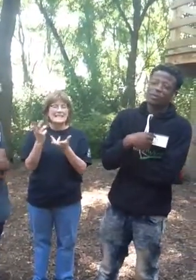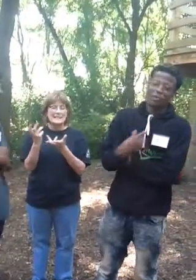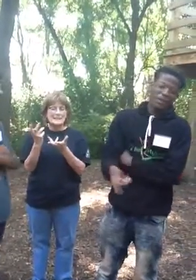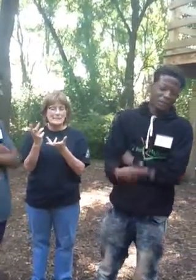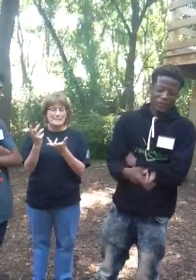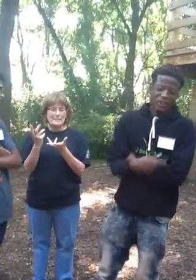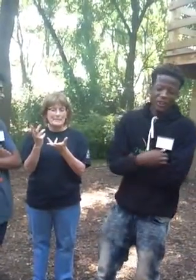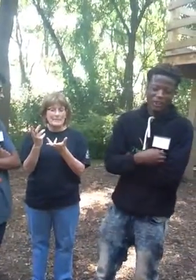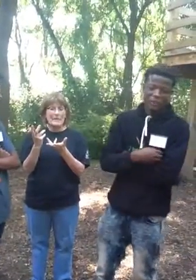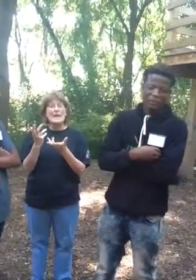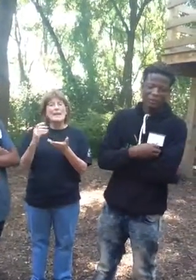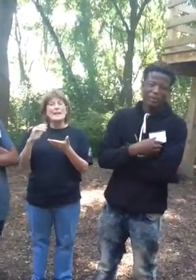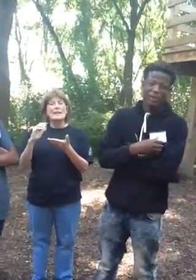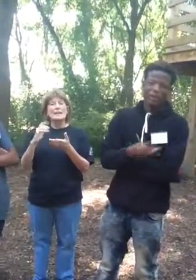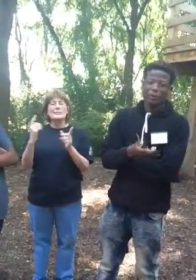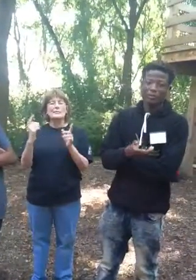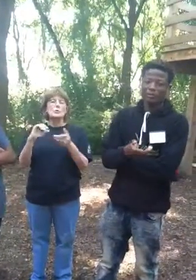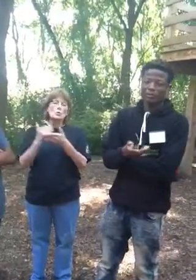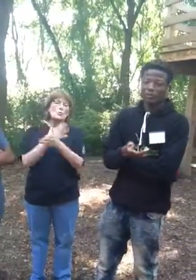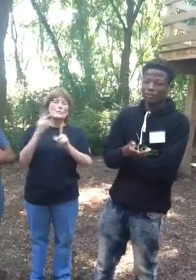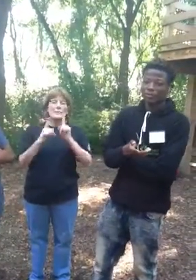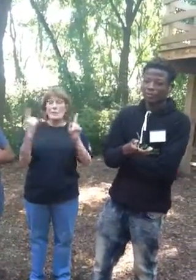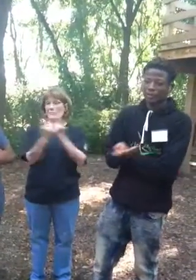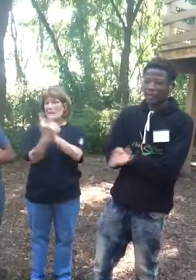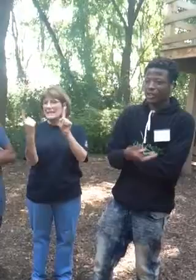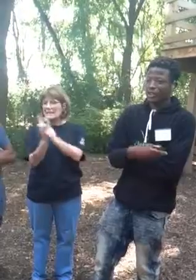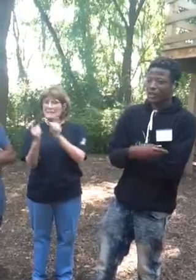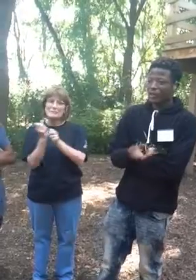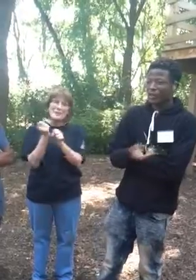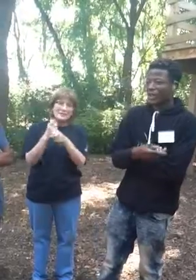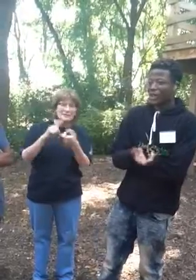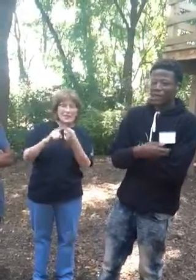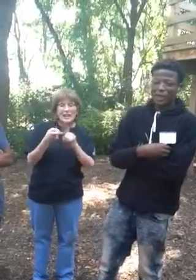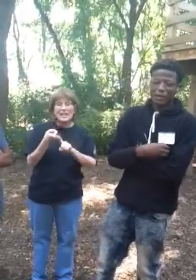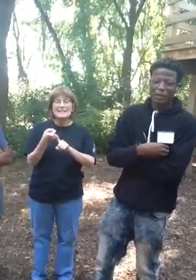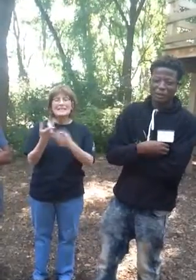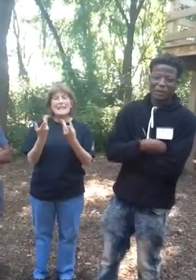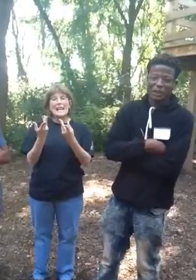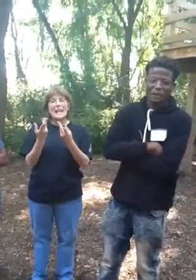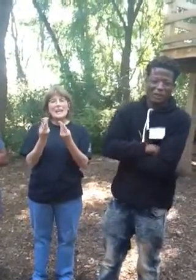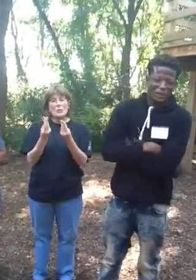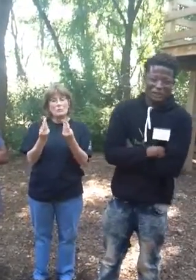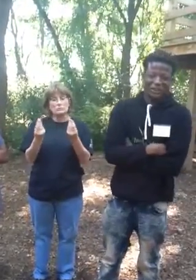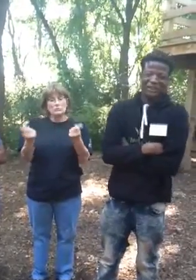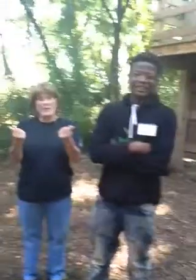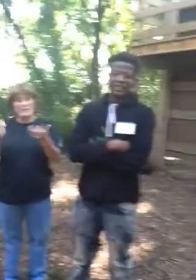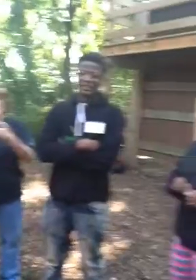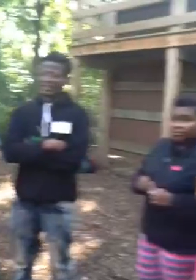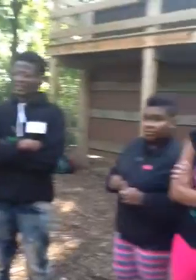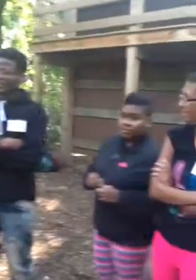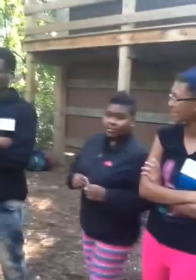meeting new friends, and help work your things out with them and stuff.